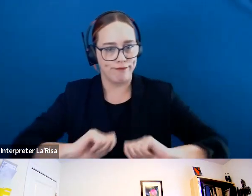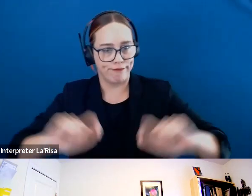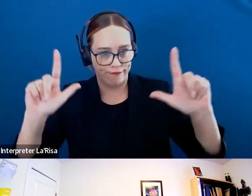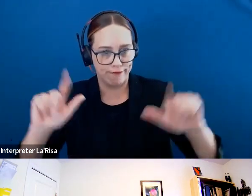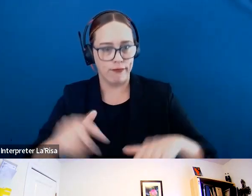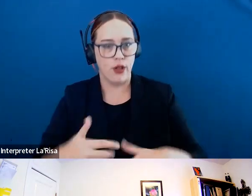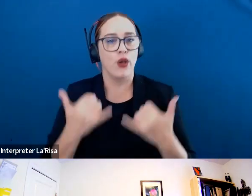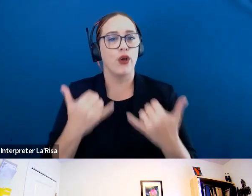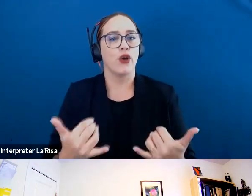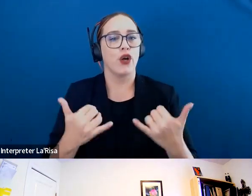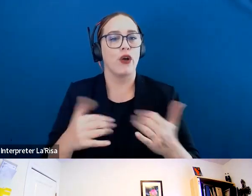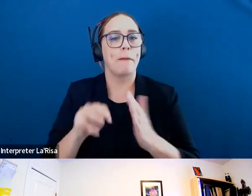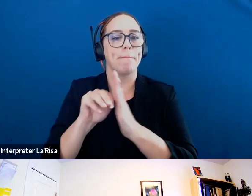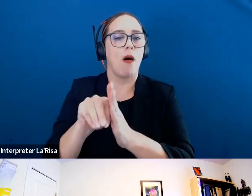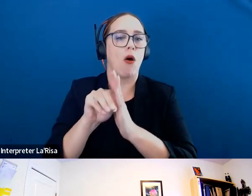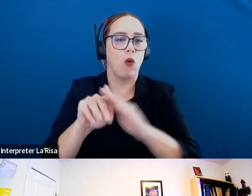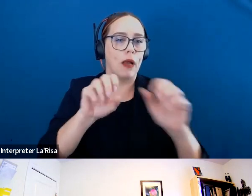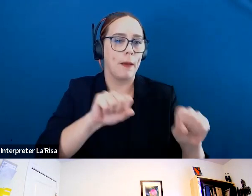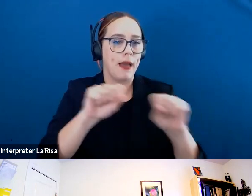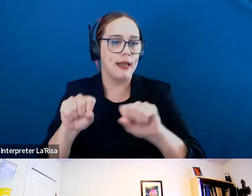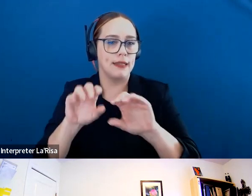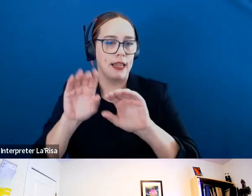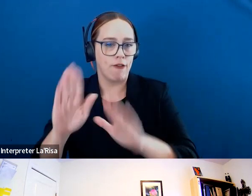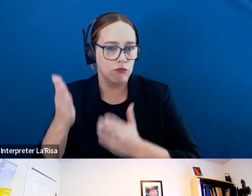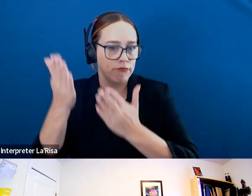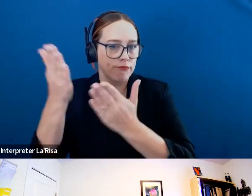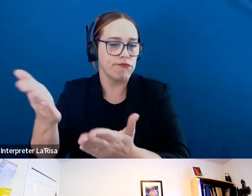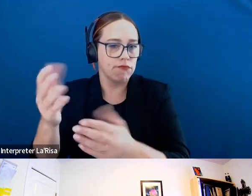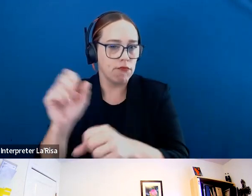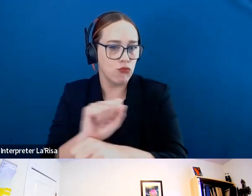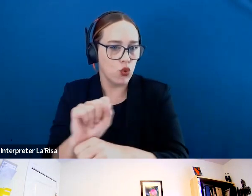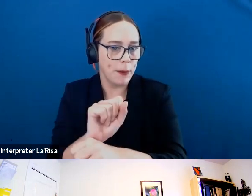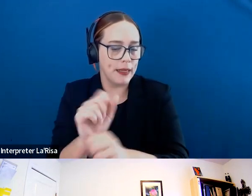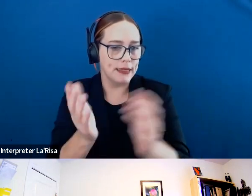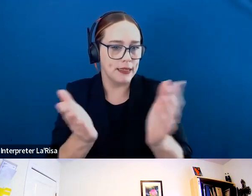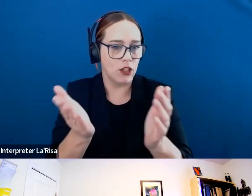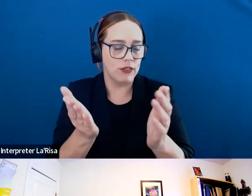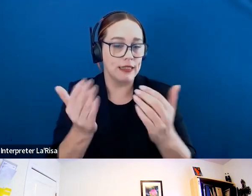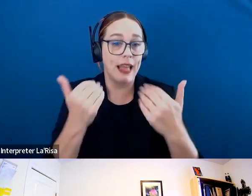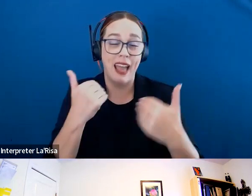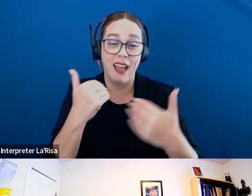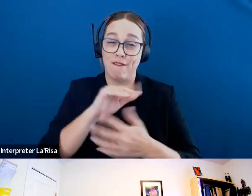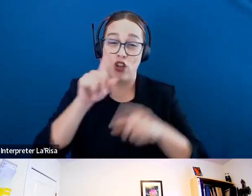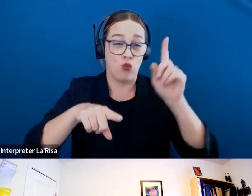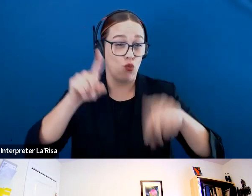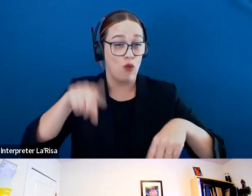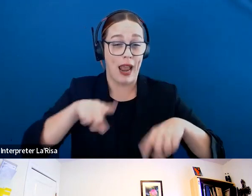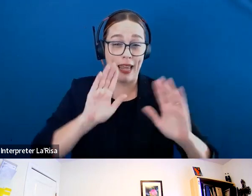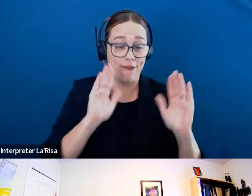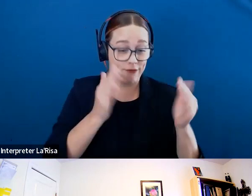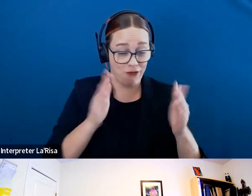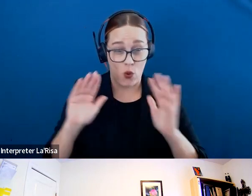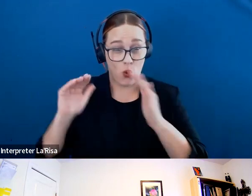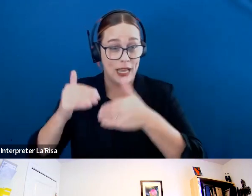capacity for delivering employment services. It covers a whole variety of areas, everything from vocational and